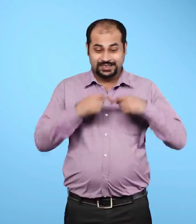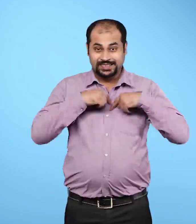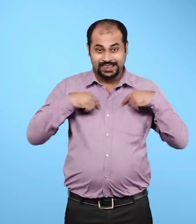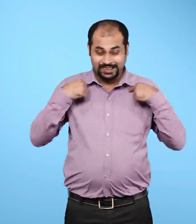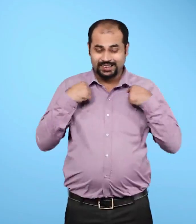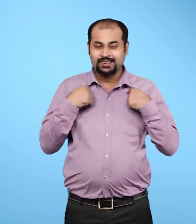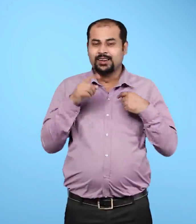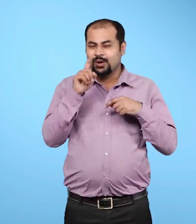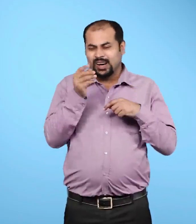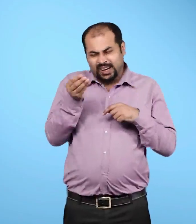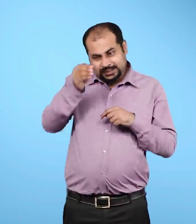1 extra necklace.